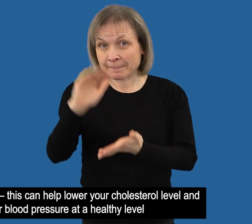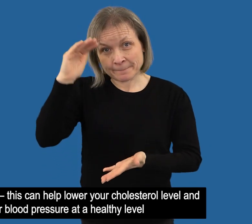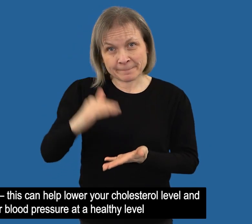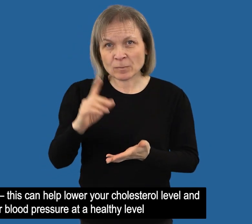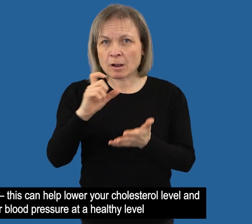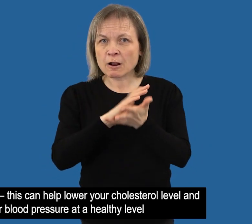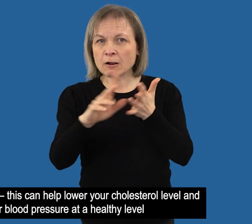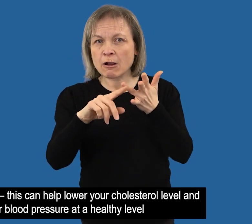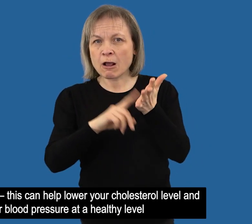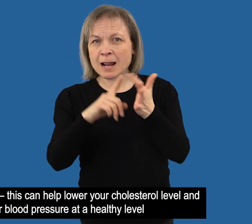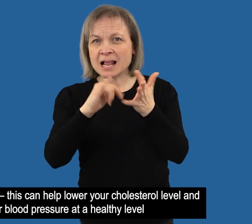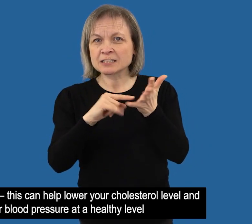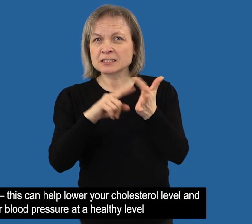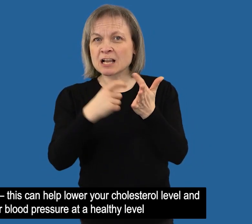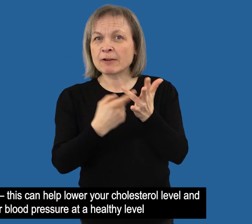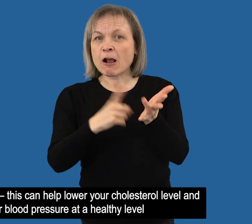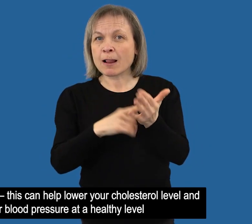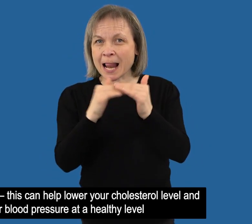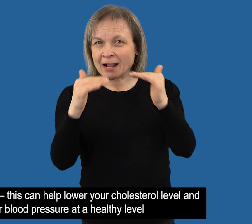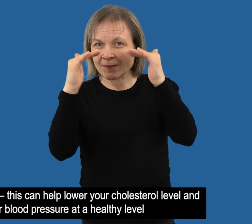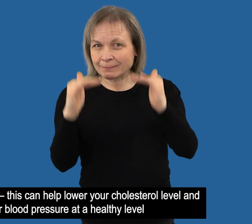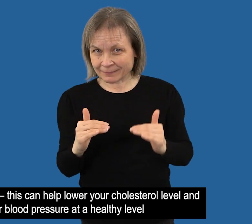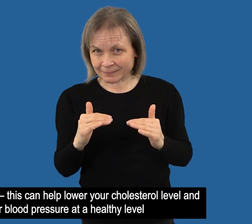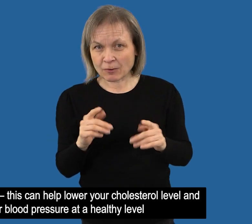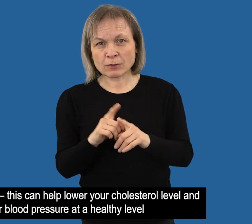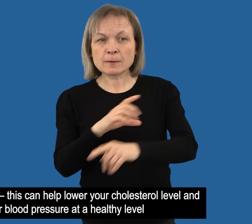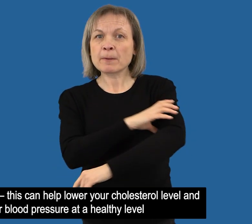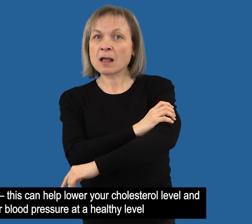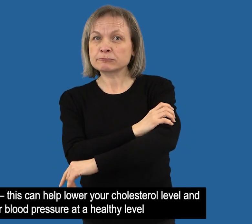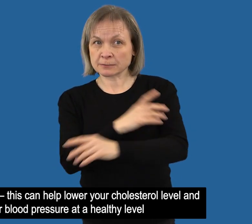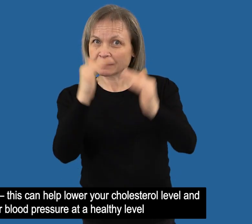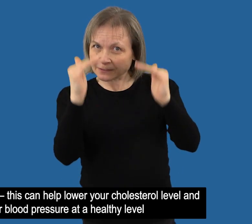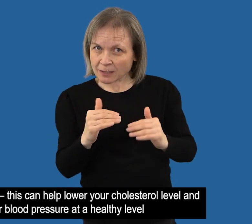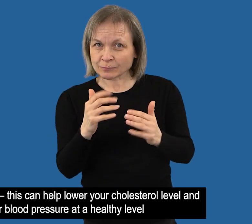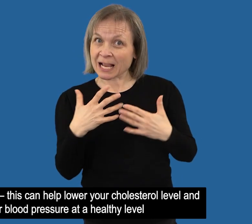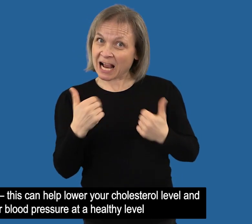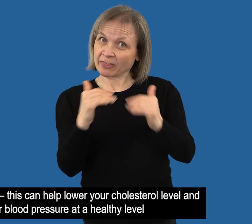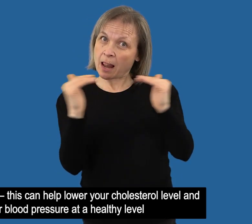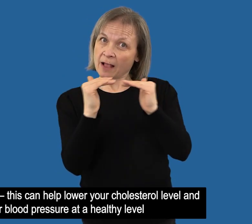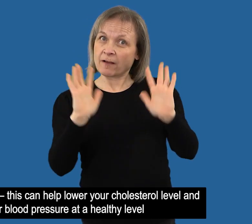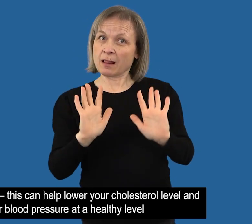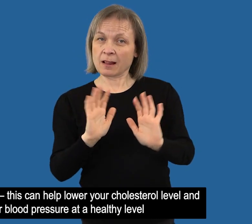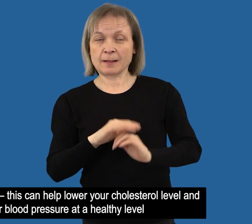Exercising regularly. This can help lower your cholesterol level and keep your blood pressure at a healthy level.